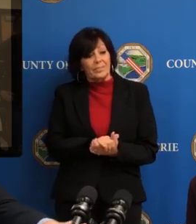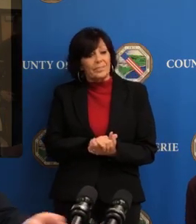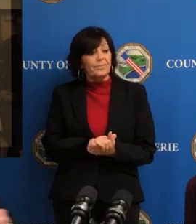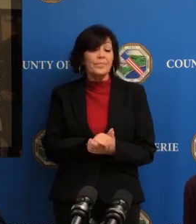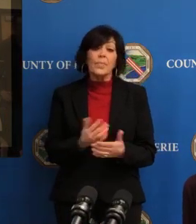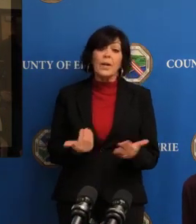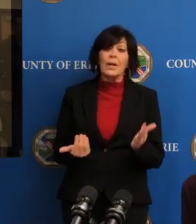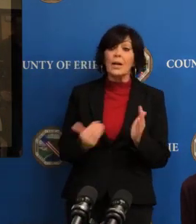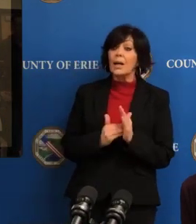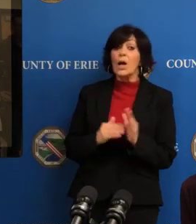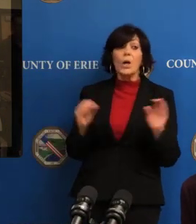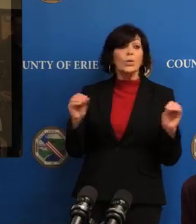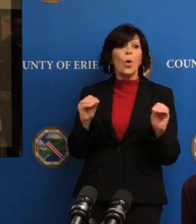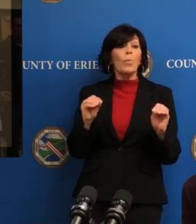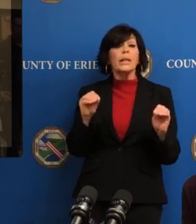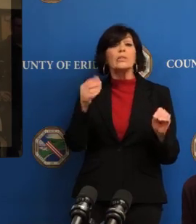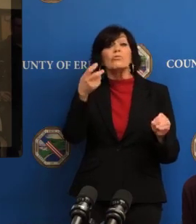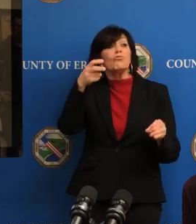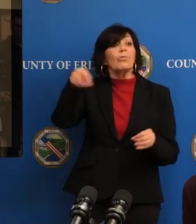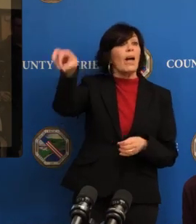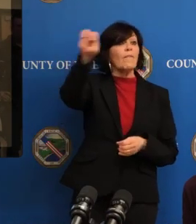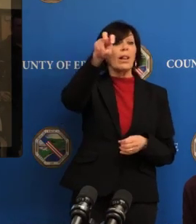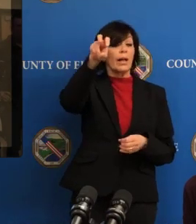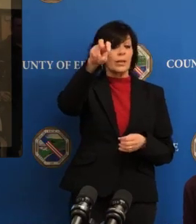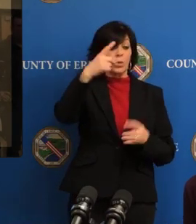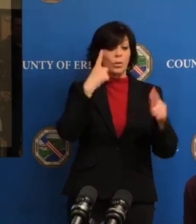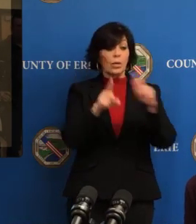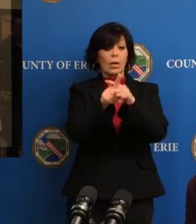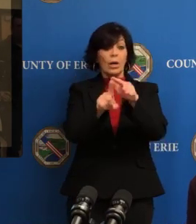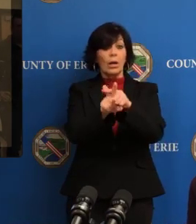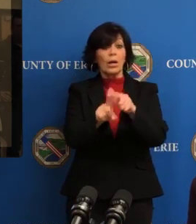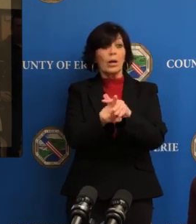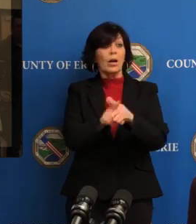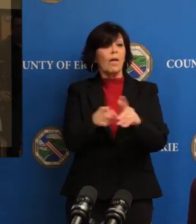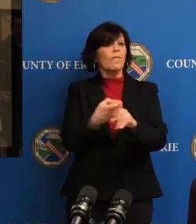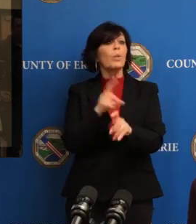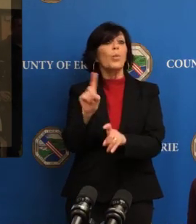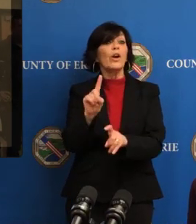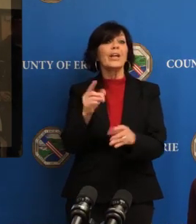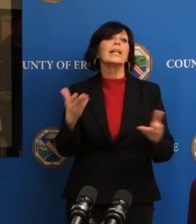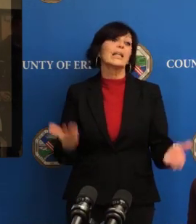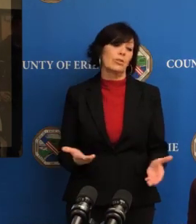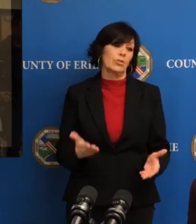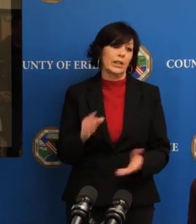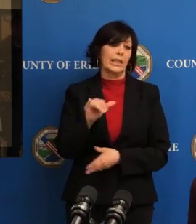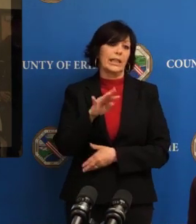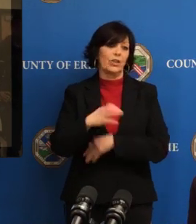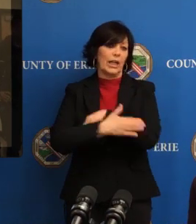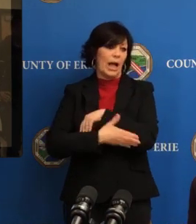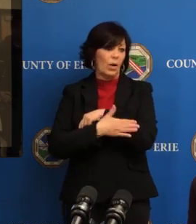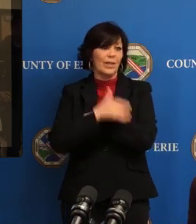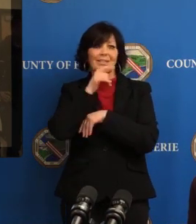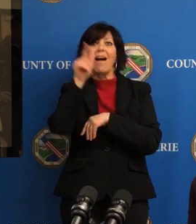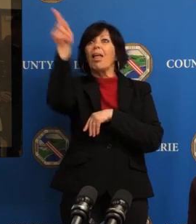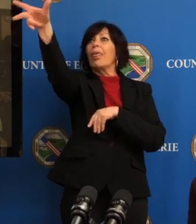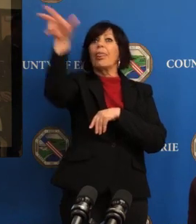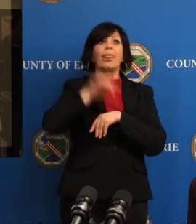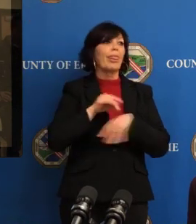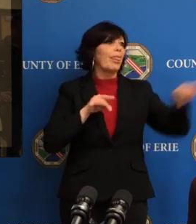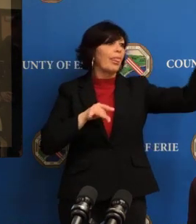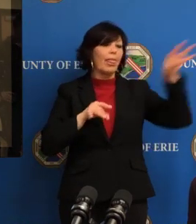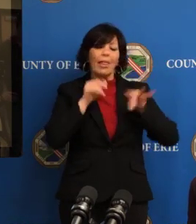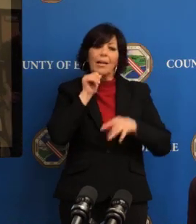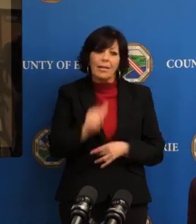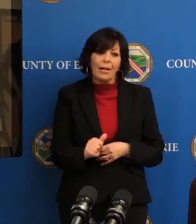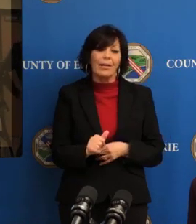because again, nobody's traveling right now, so all these new cases were likely contracted here in Erie County. So, again, there are